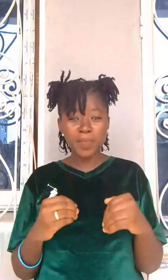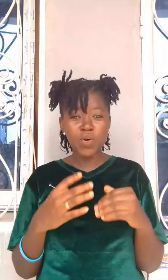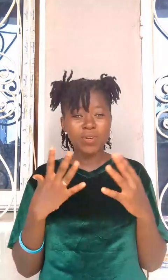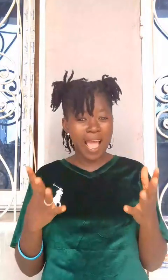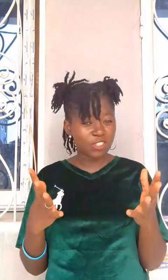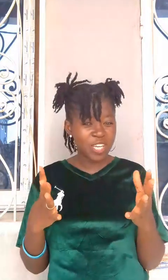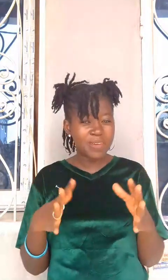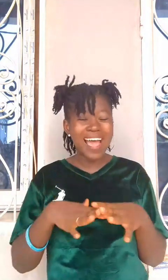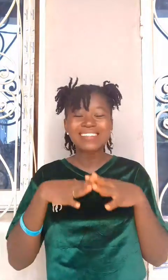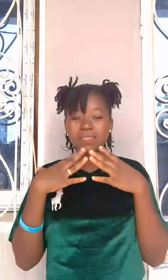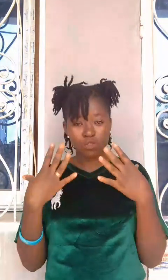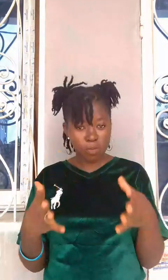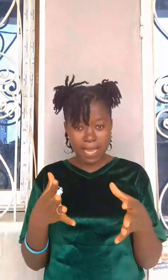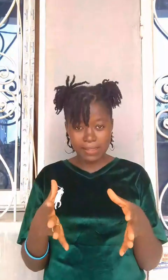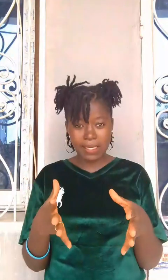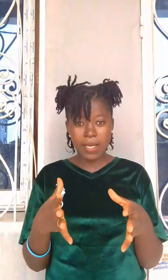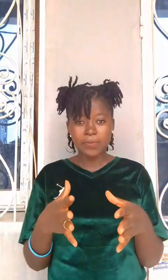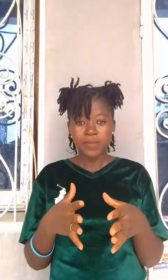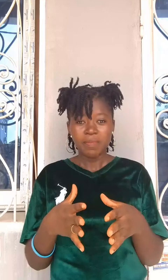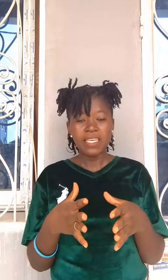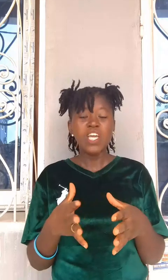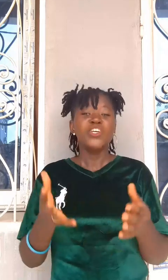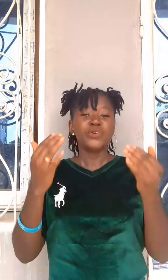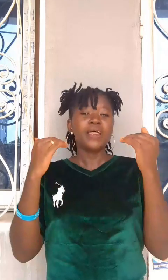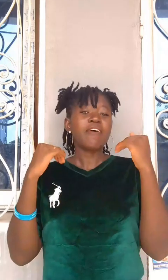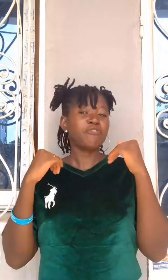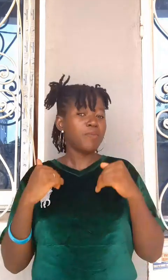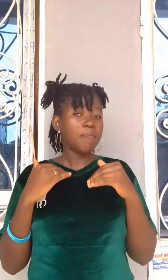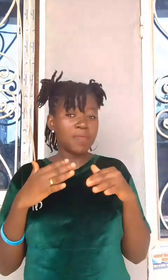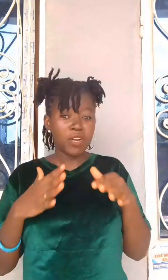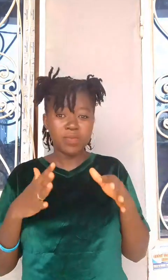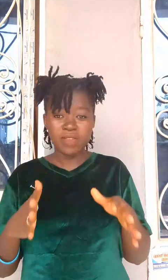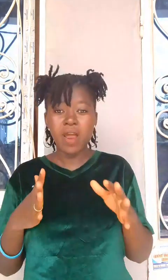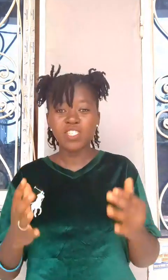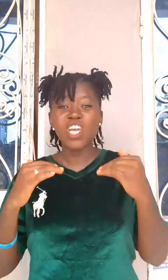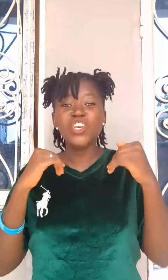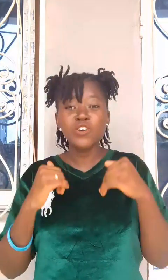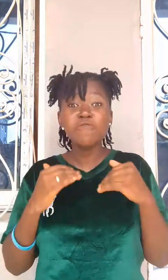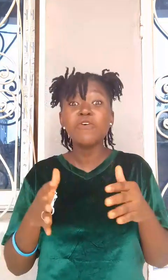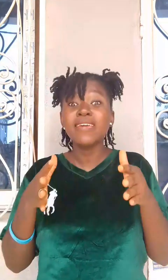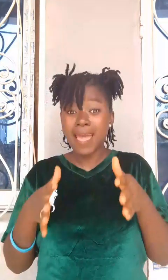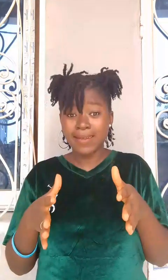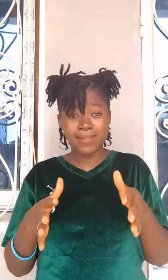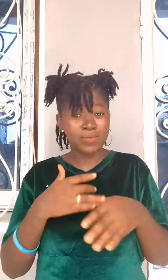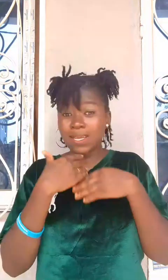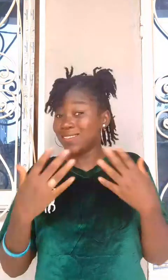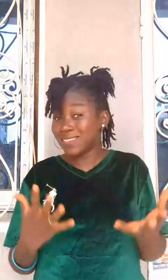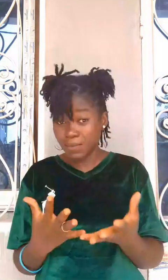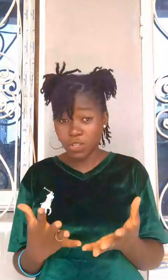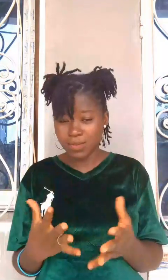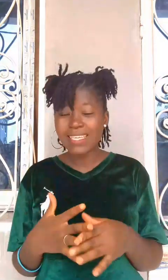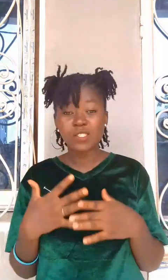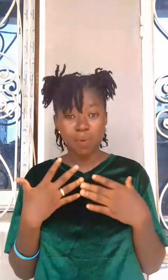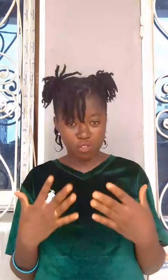people could actually be asymptomatic, meaning you could have human papilloma virus in you for years without symptoms. It's